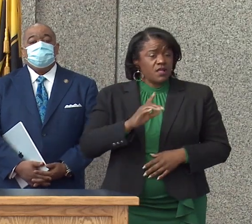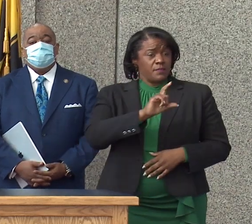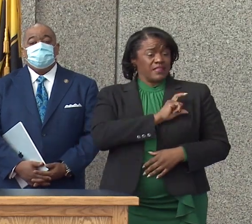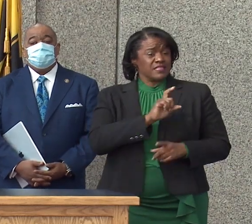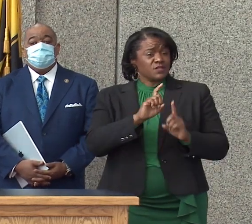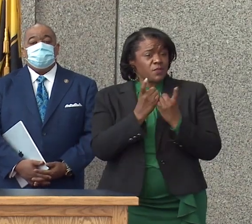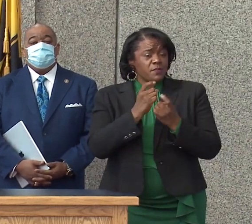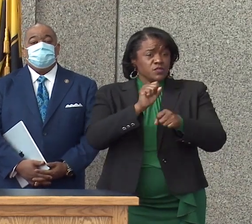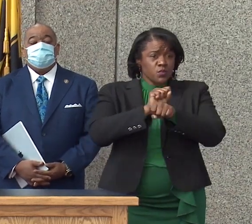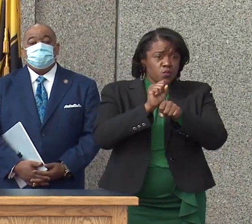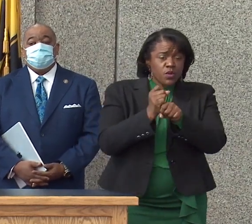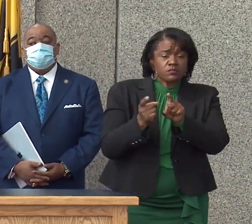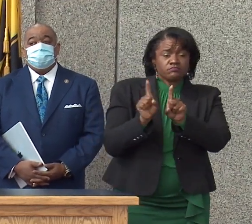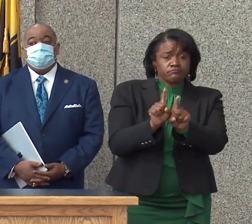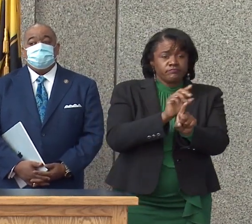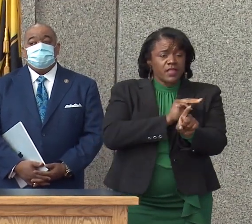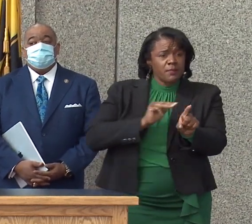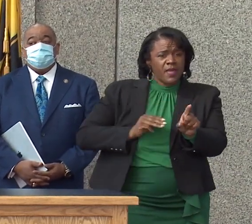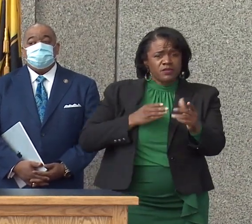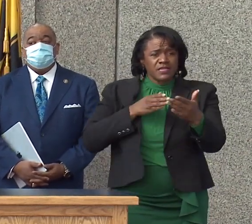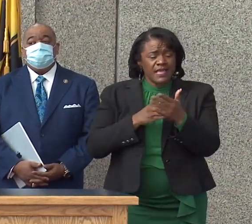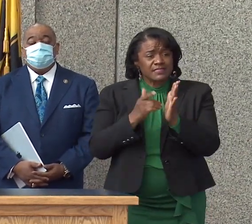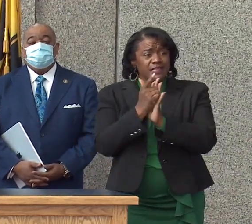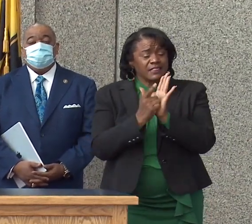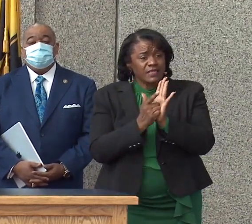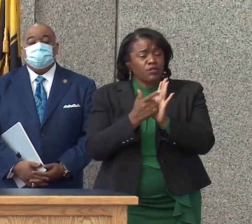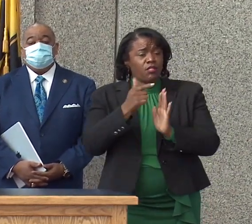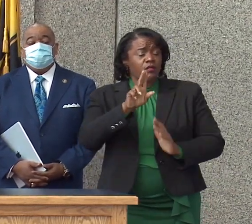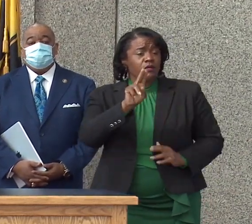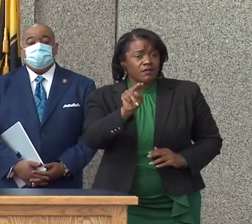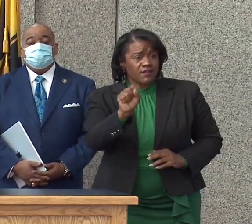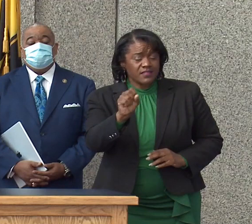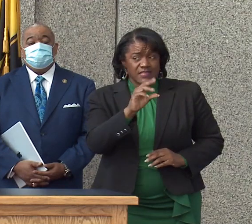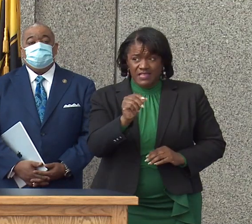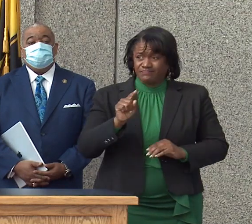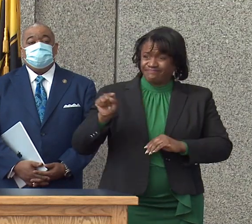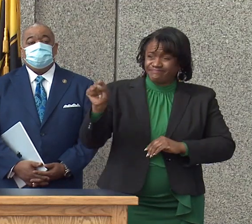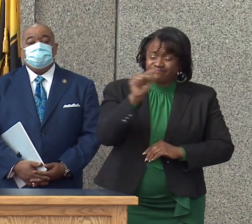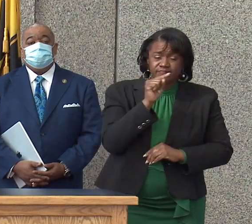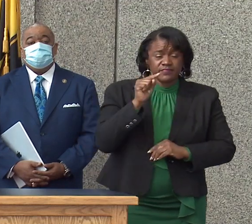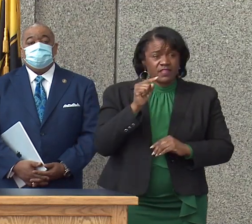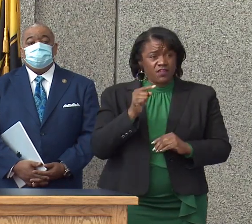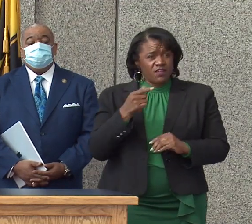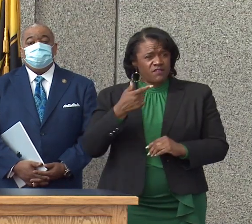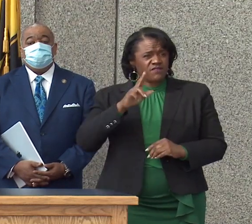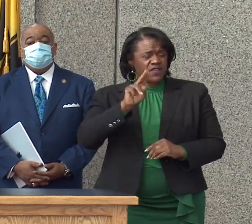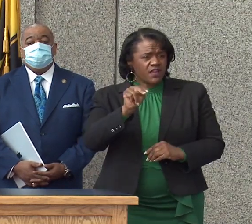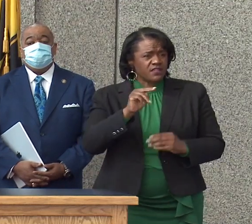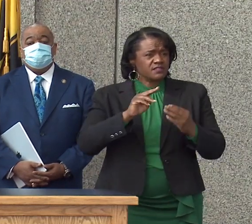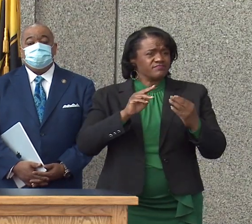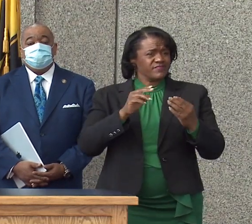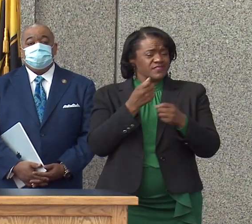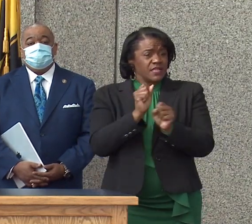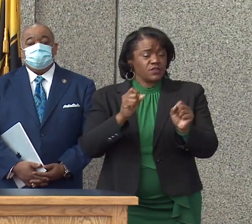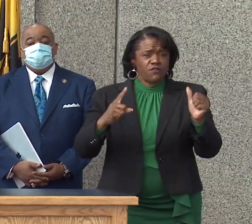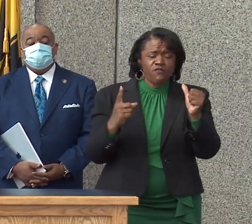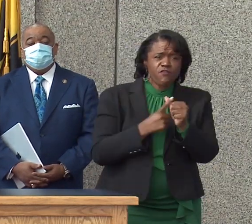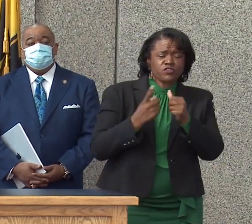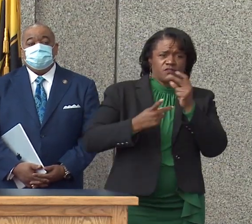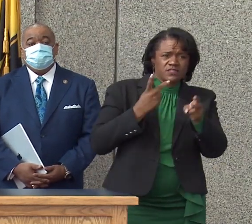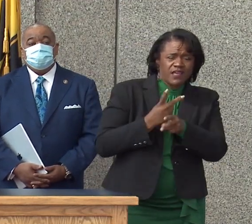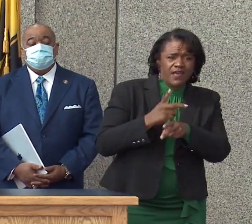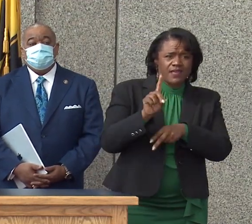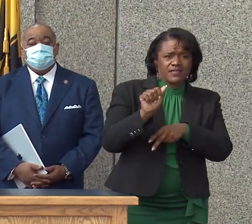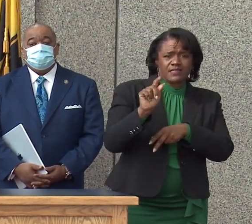working alongside Mayors Against Illegal Guns and Every Town for Gun Safety to create a first-of-its-kind data portal.